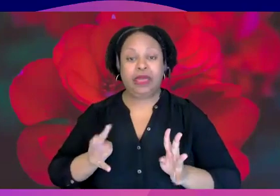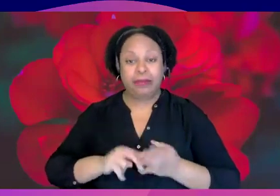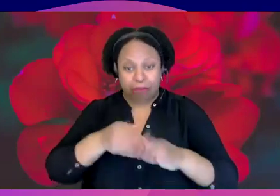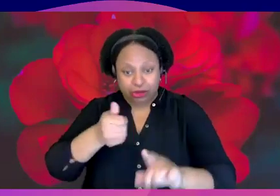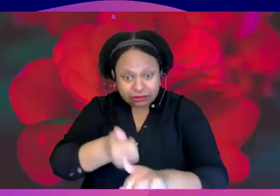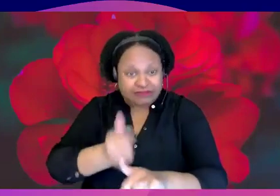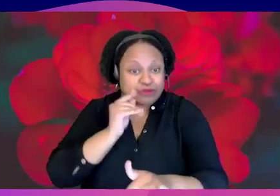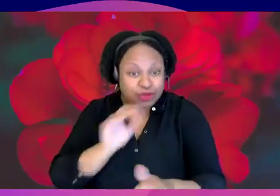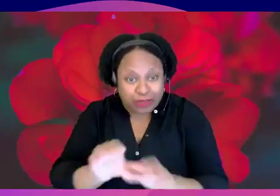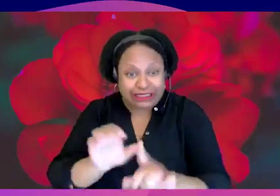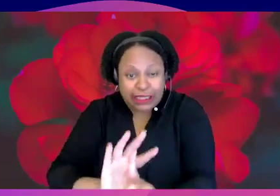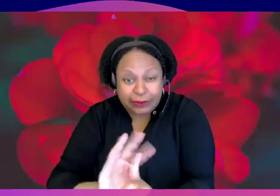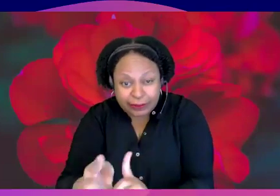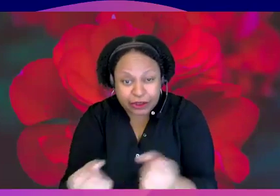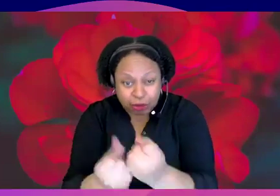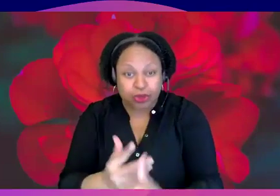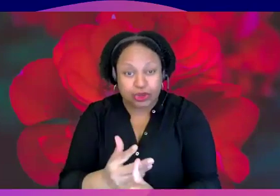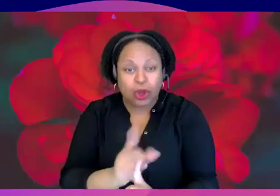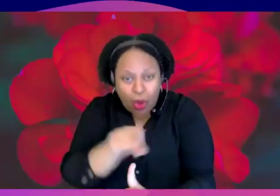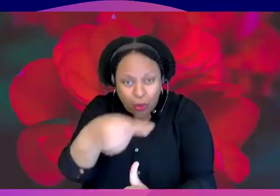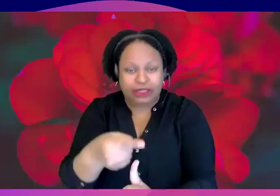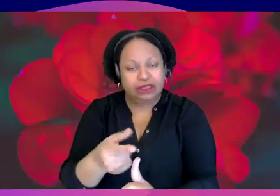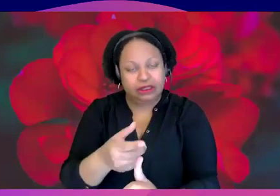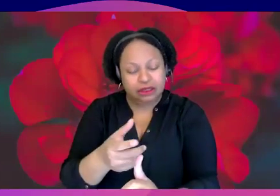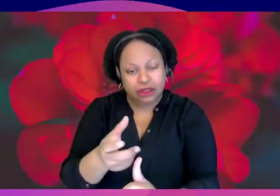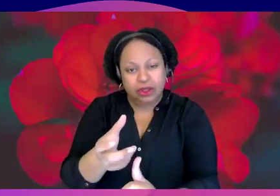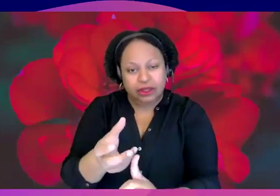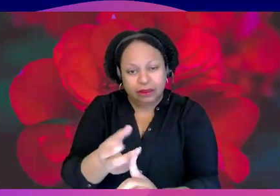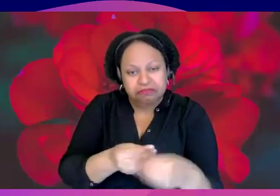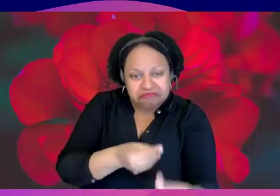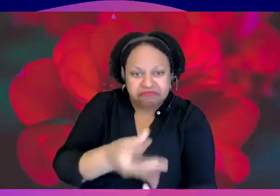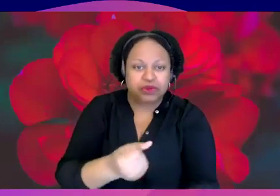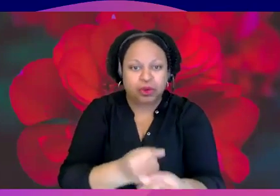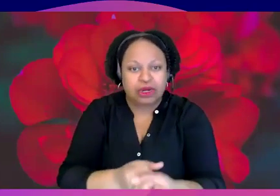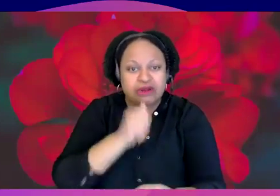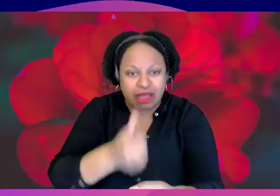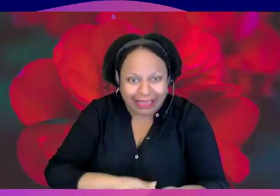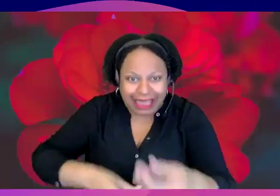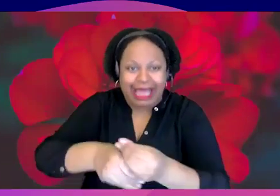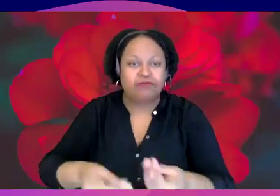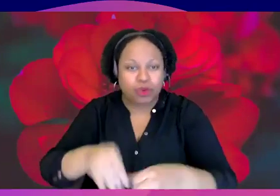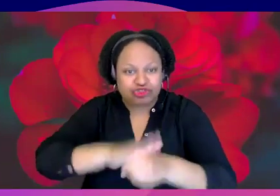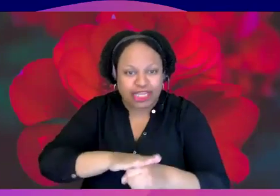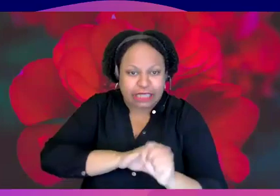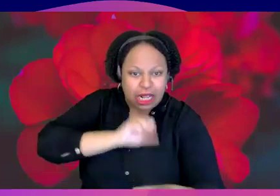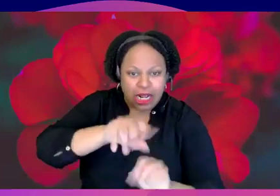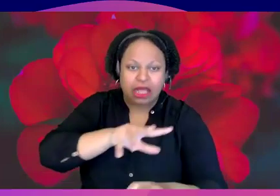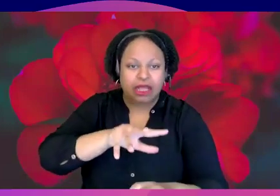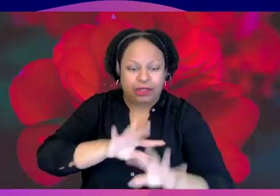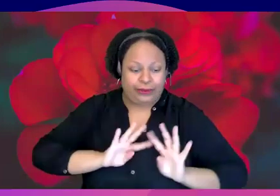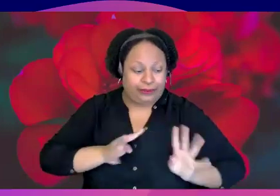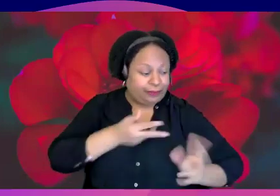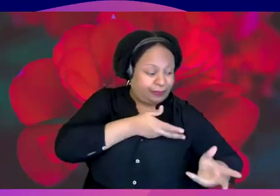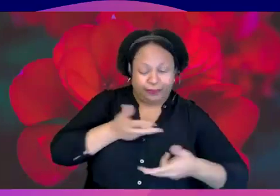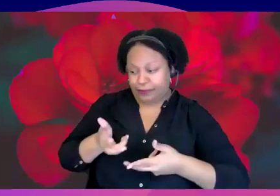in crisis and their close supporters are only receiving support and not additional stress. So